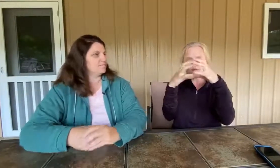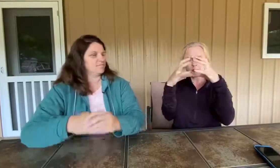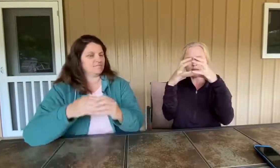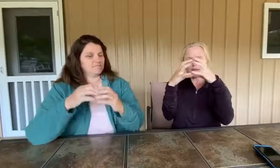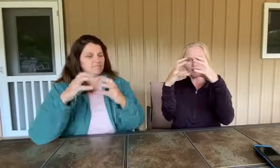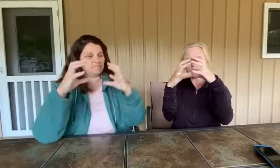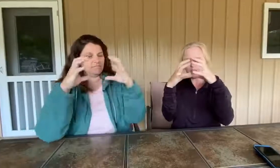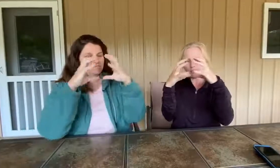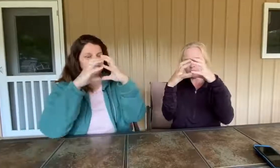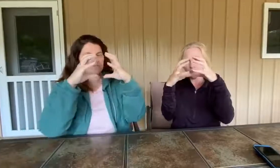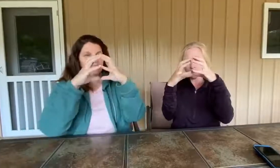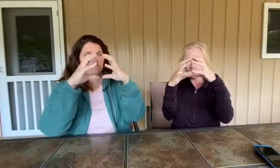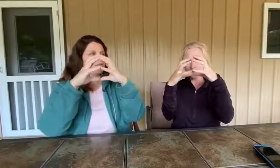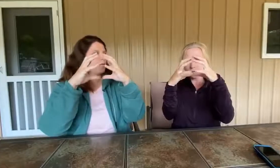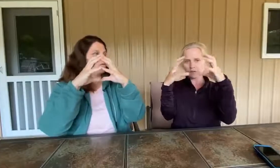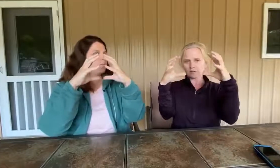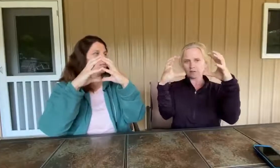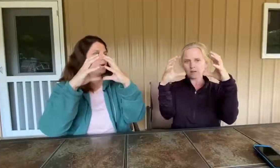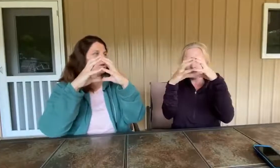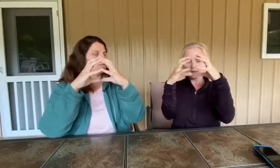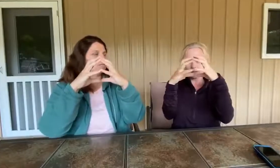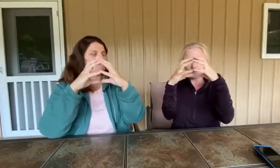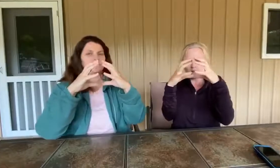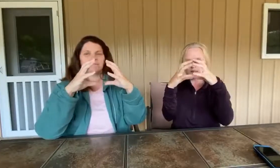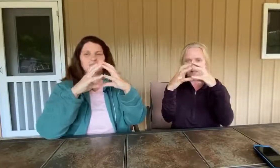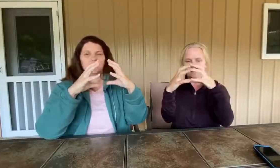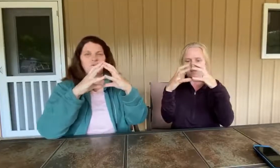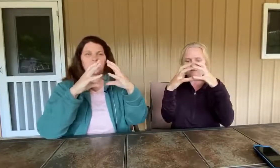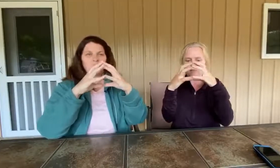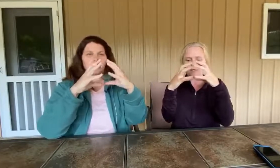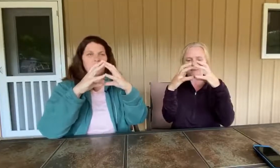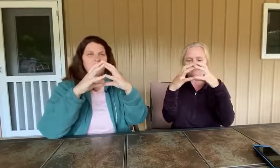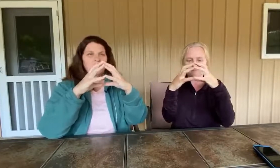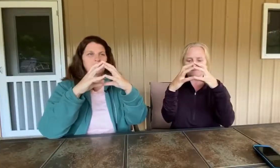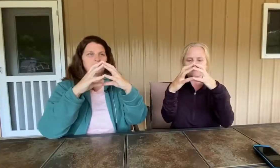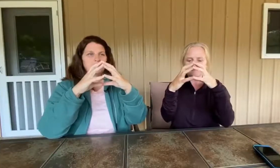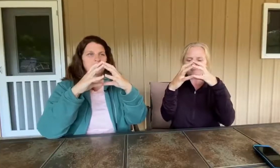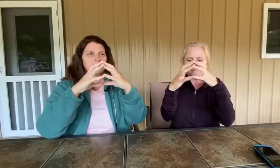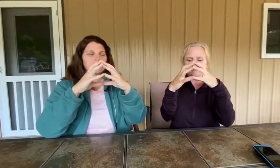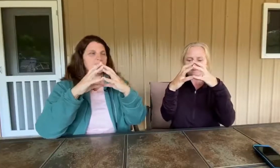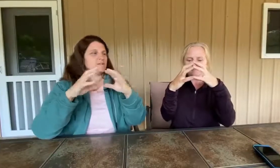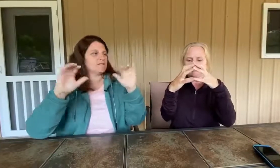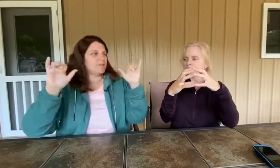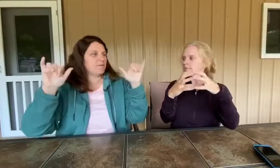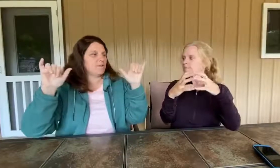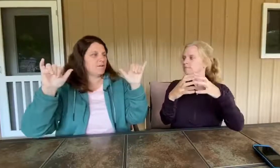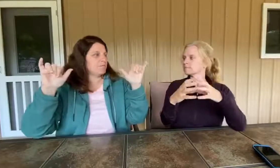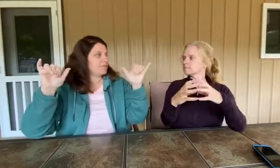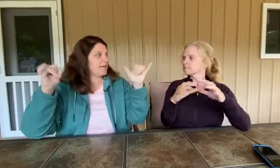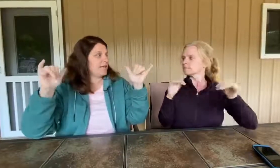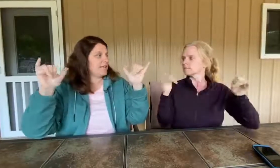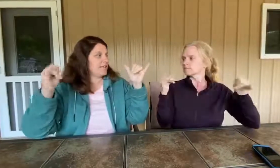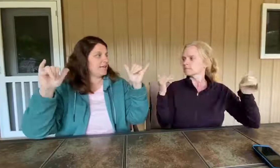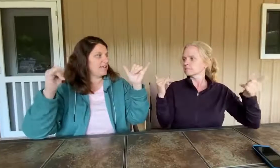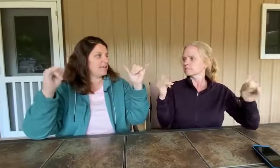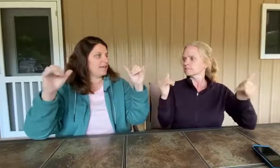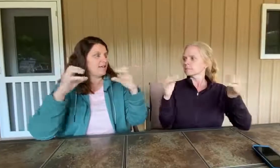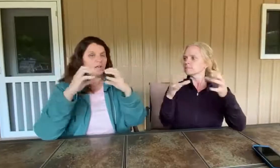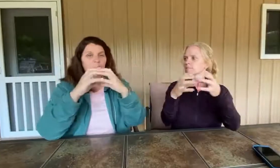pretty easy. You just have your claw hands, and that's the sign for ball. So you could say, play